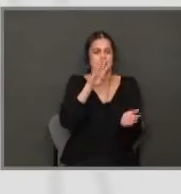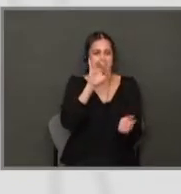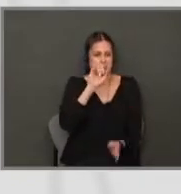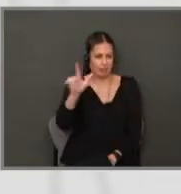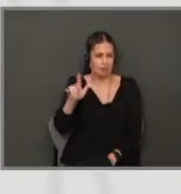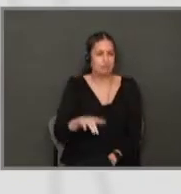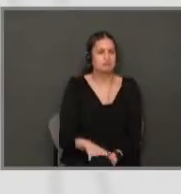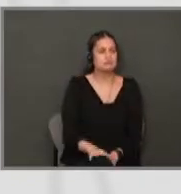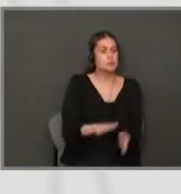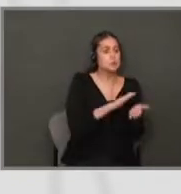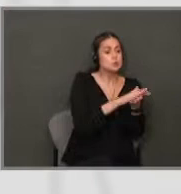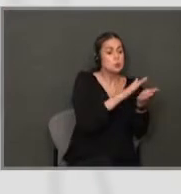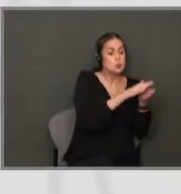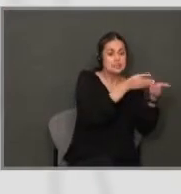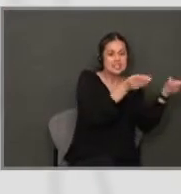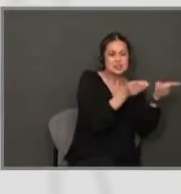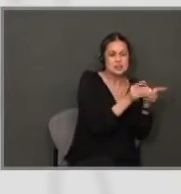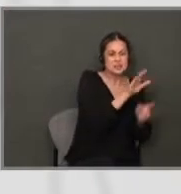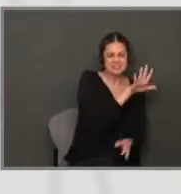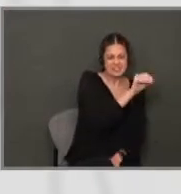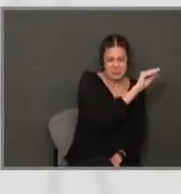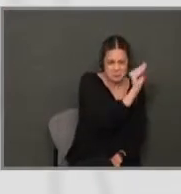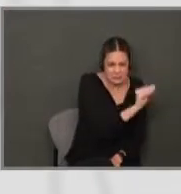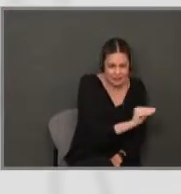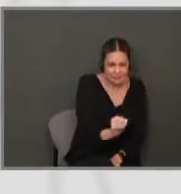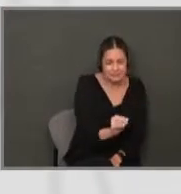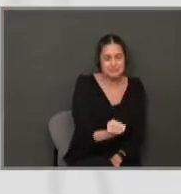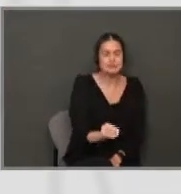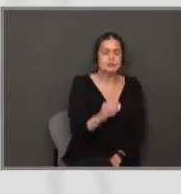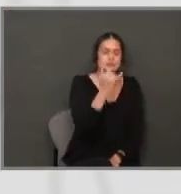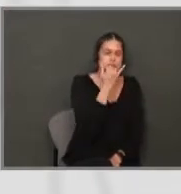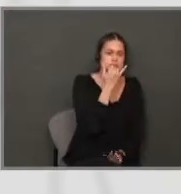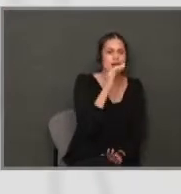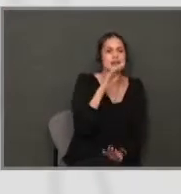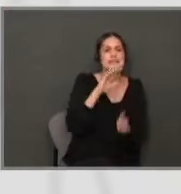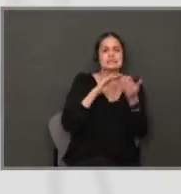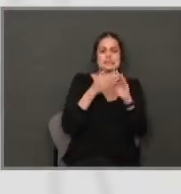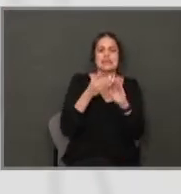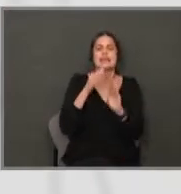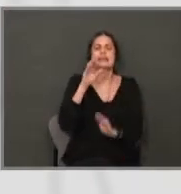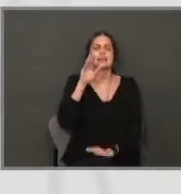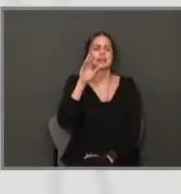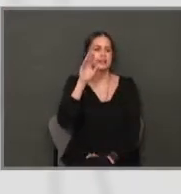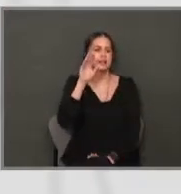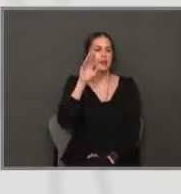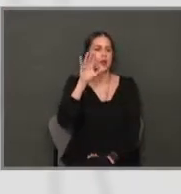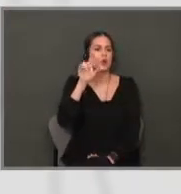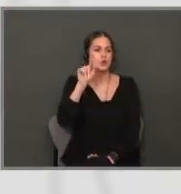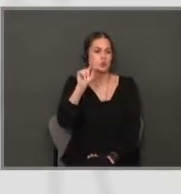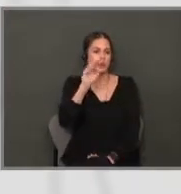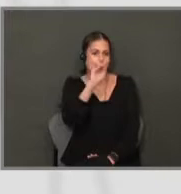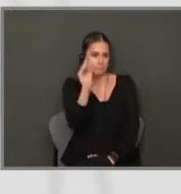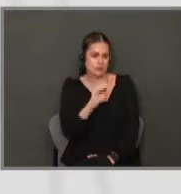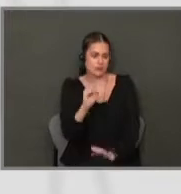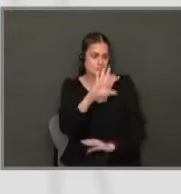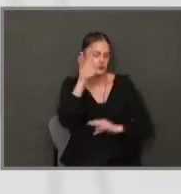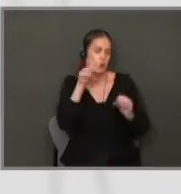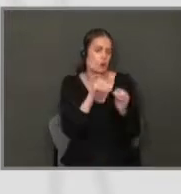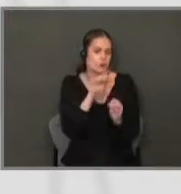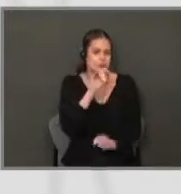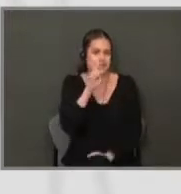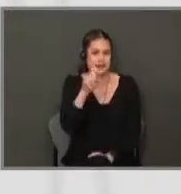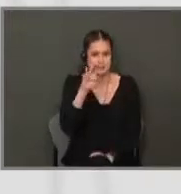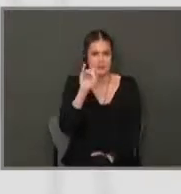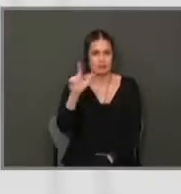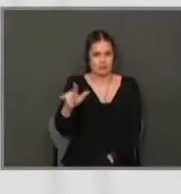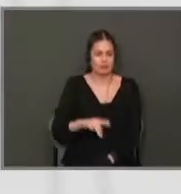School districts make up about 50%, and the city is about 20% of your total tax bill.